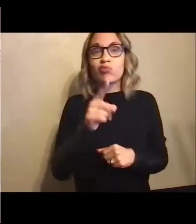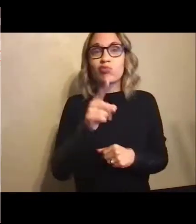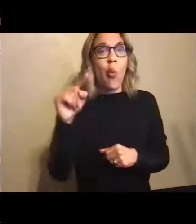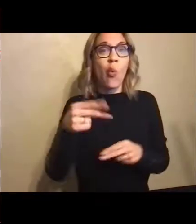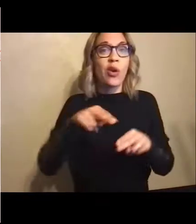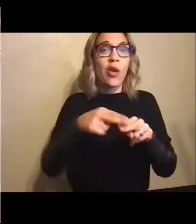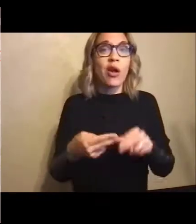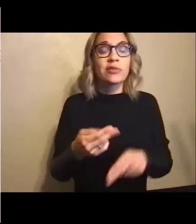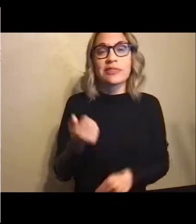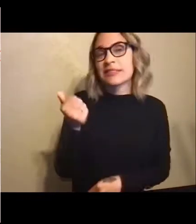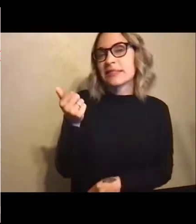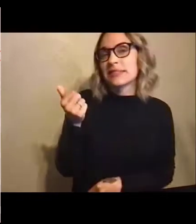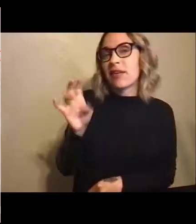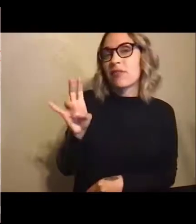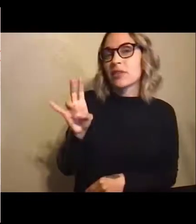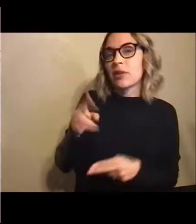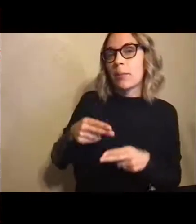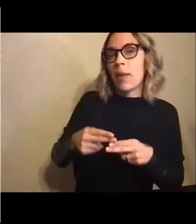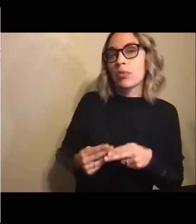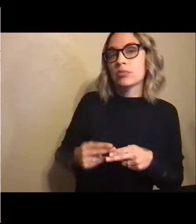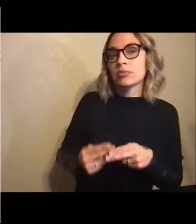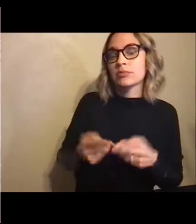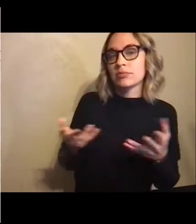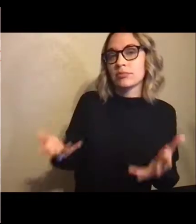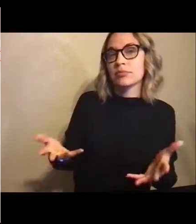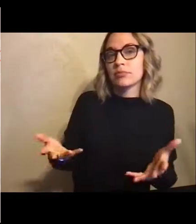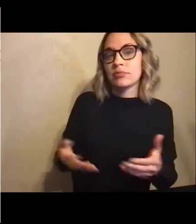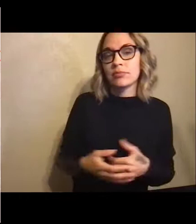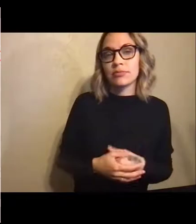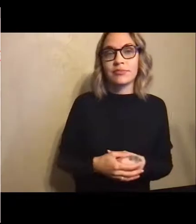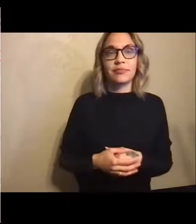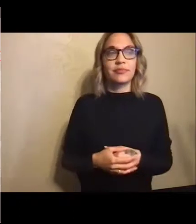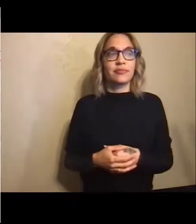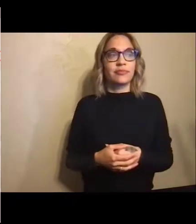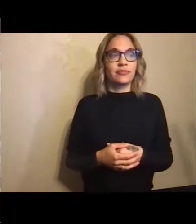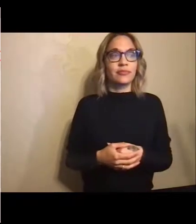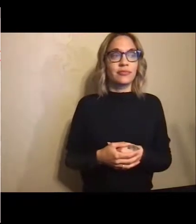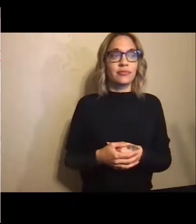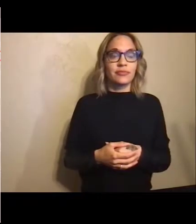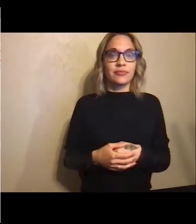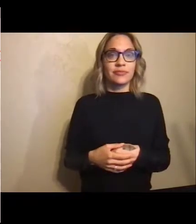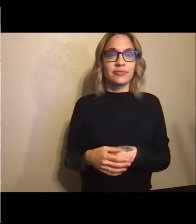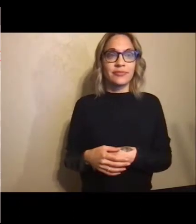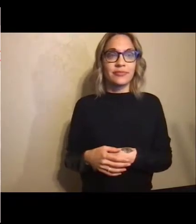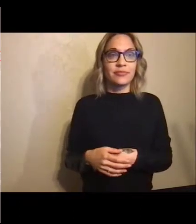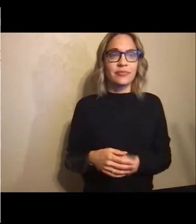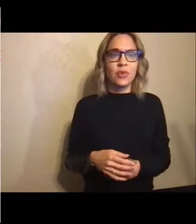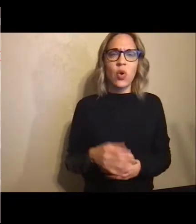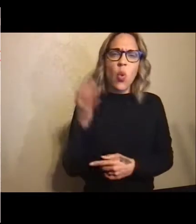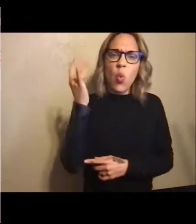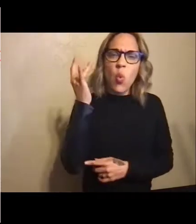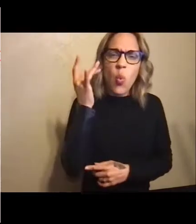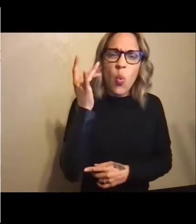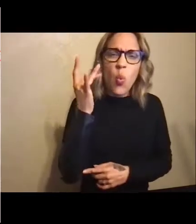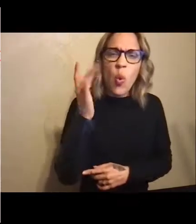Now, the 1 year anniversary of going to the gym, they've only lost 17 pounds.